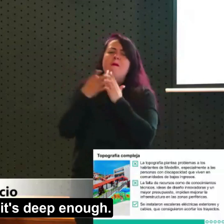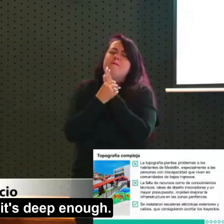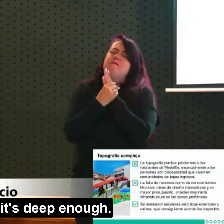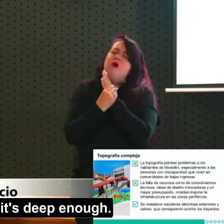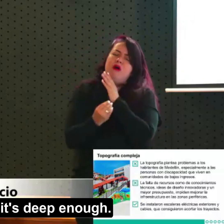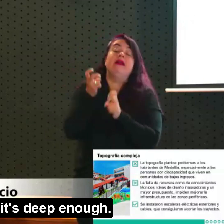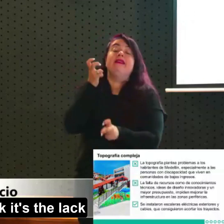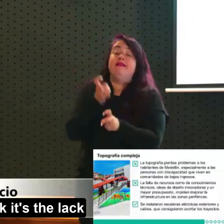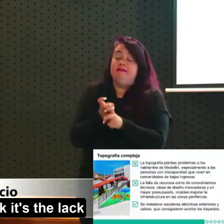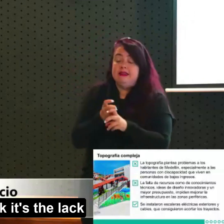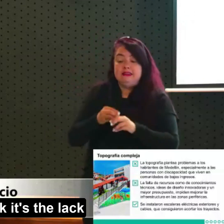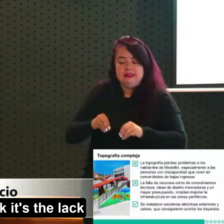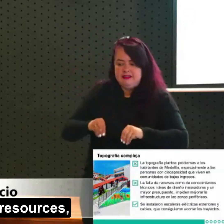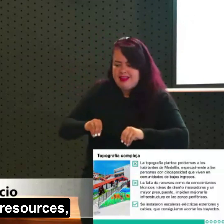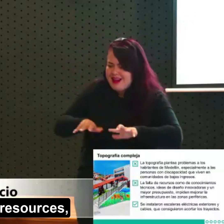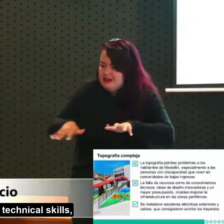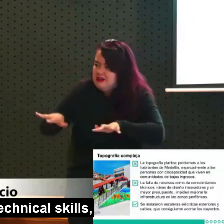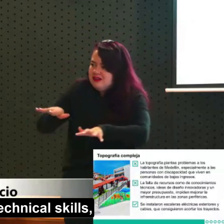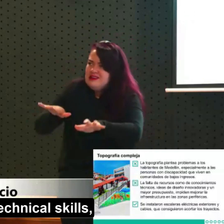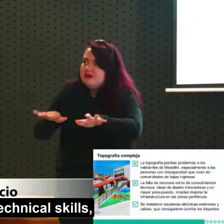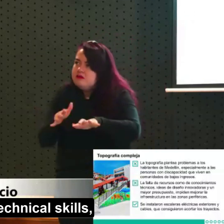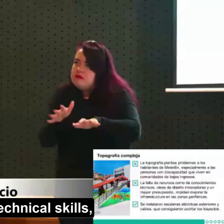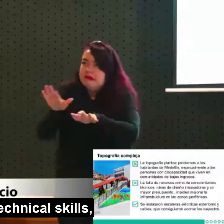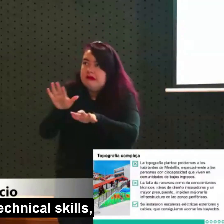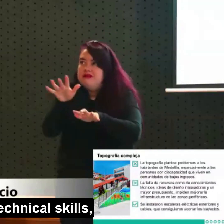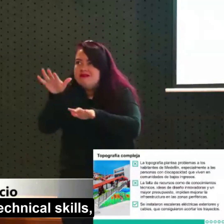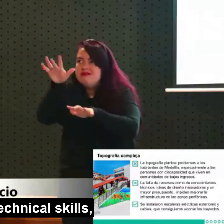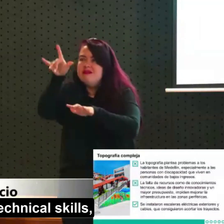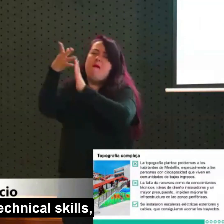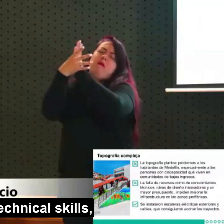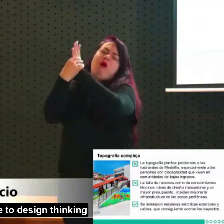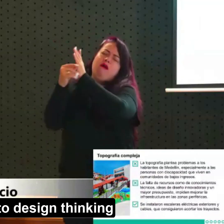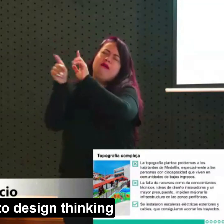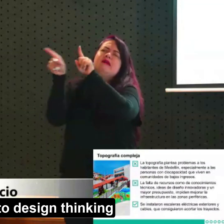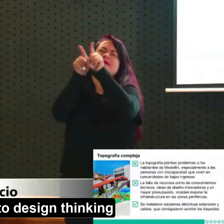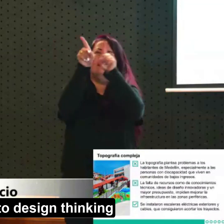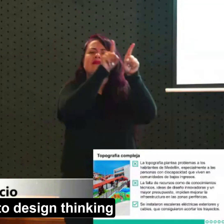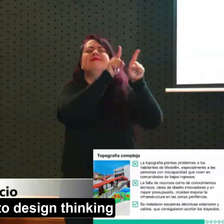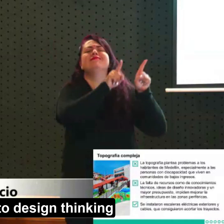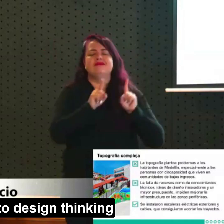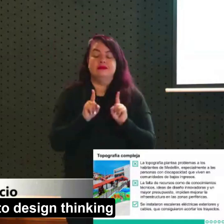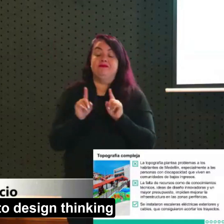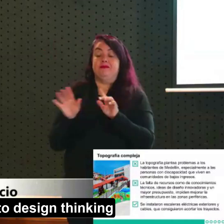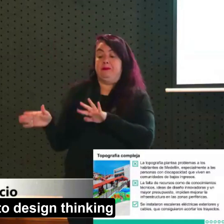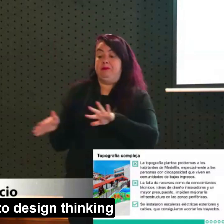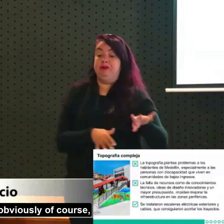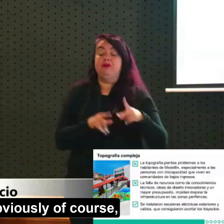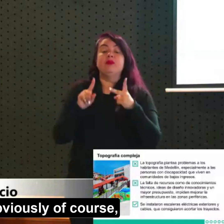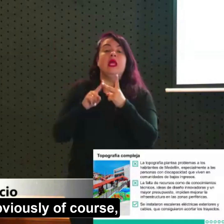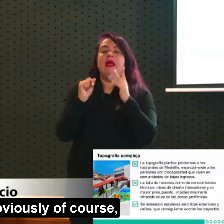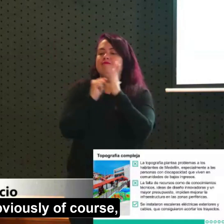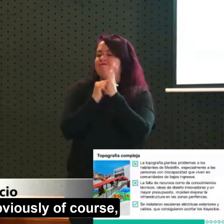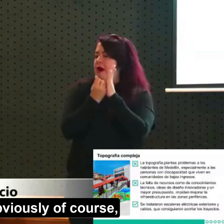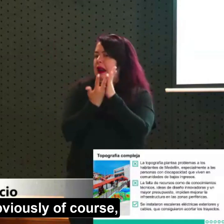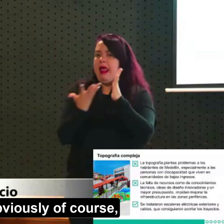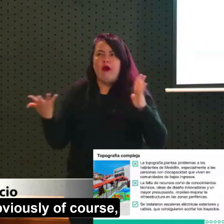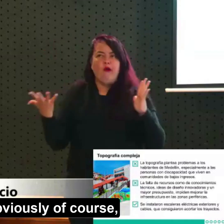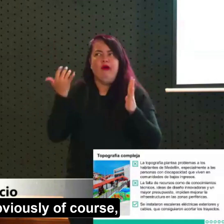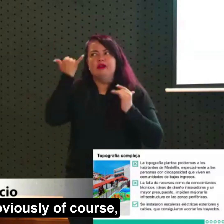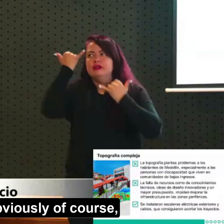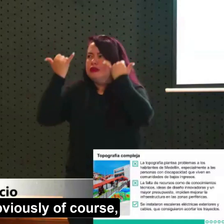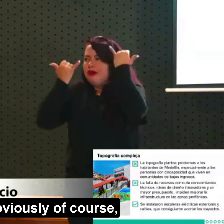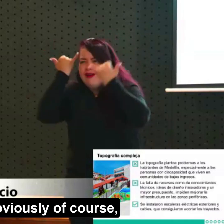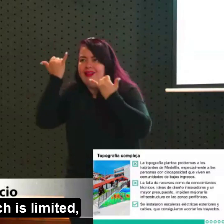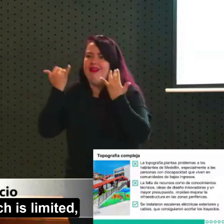steep. Another thing is the lack of resources, both technical skills, innovative design thinking, budget,